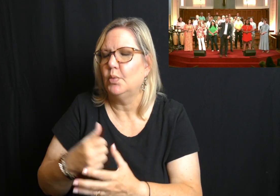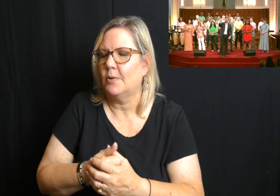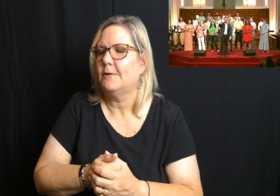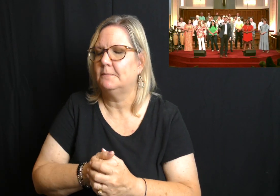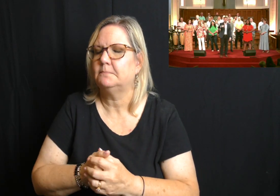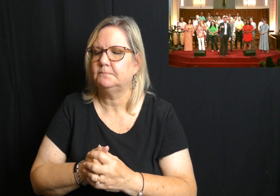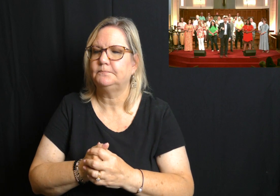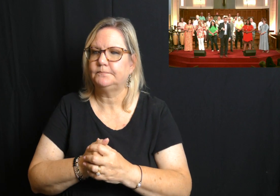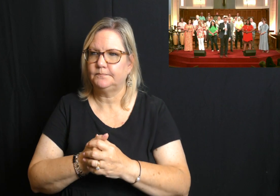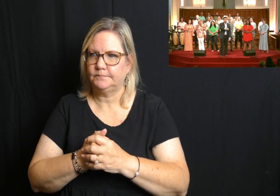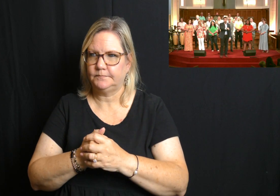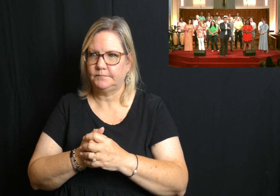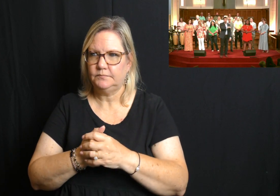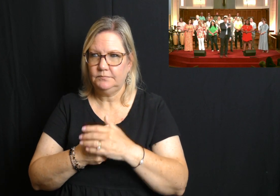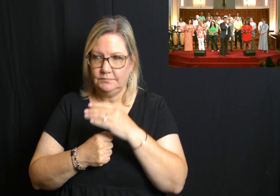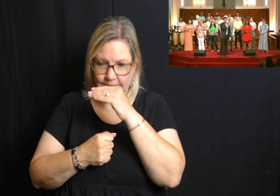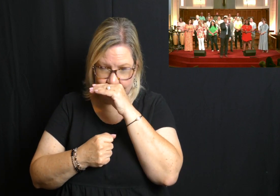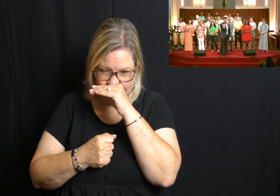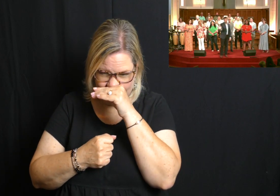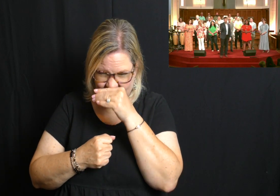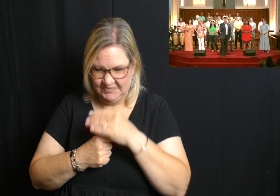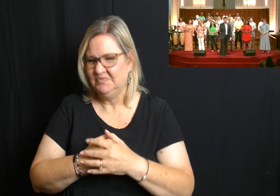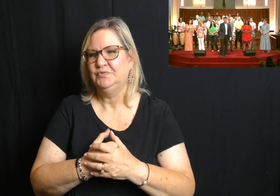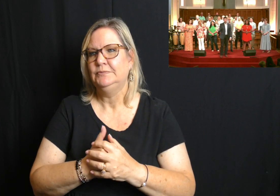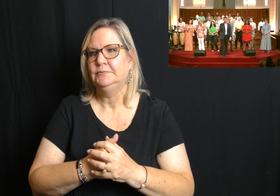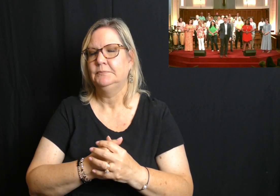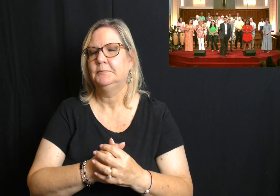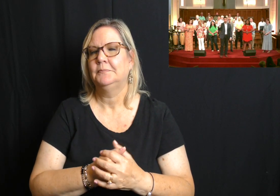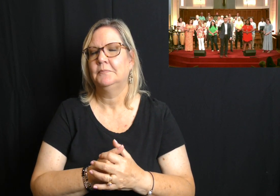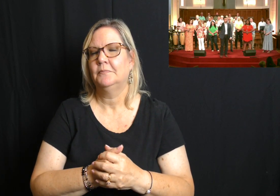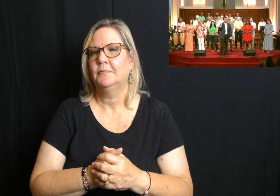you just go down the stairs to your right,